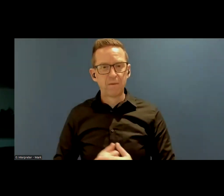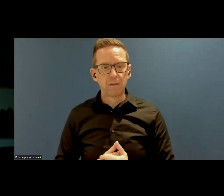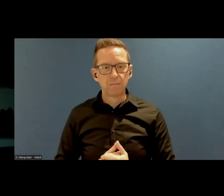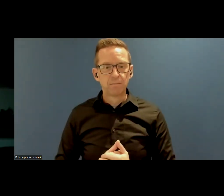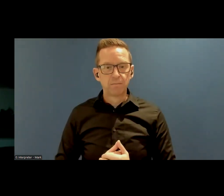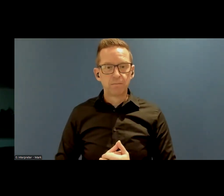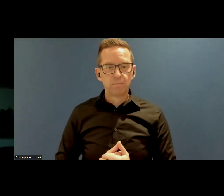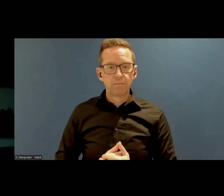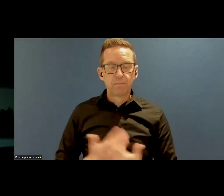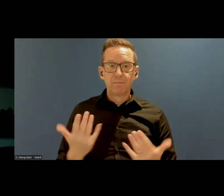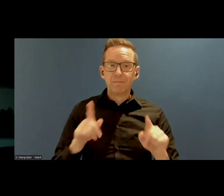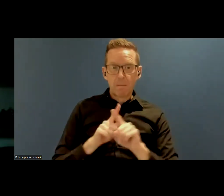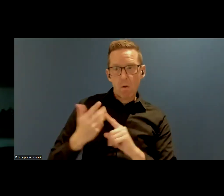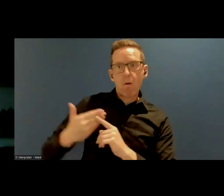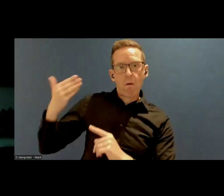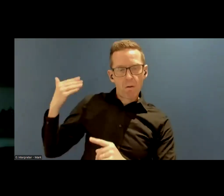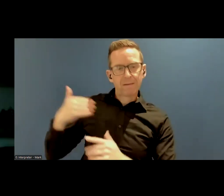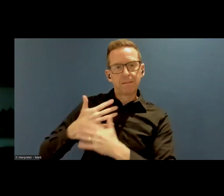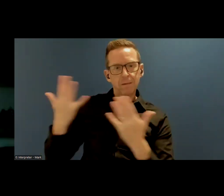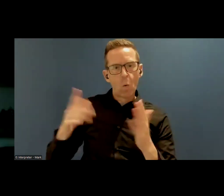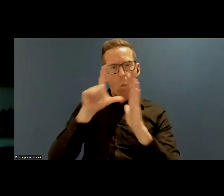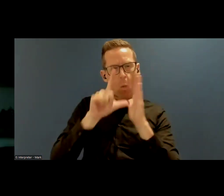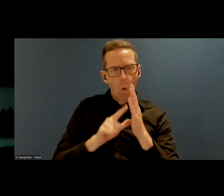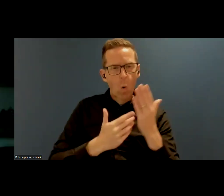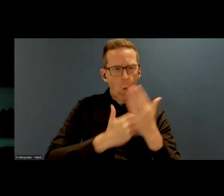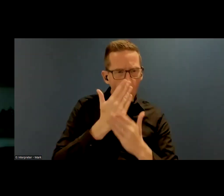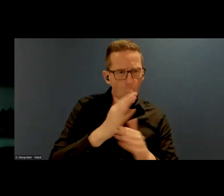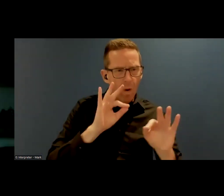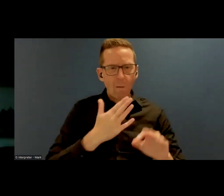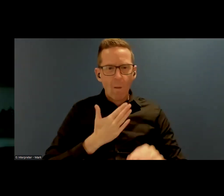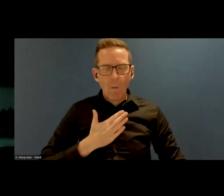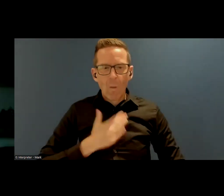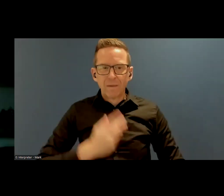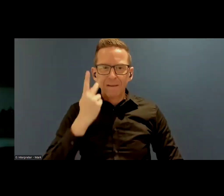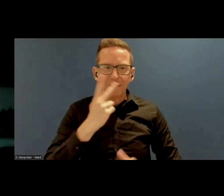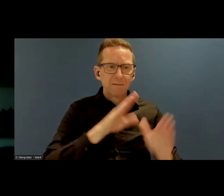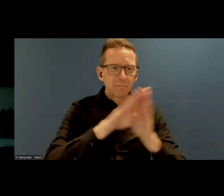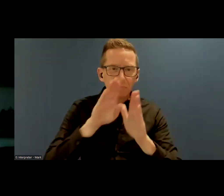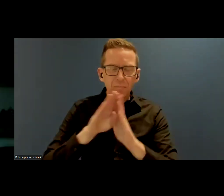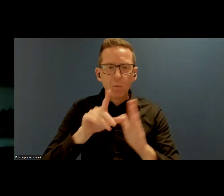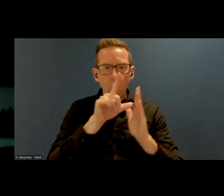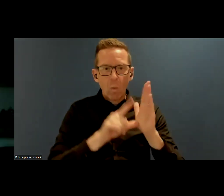institutionalization reforms were taking place or being started, they have probably